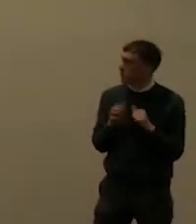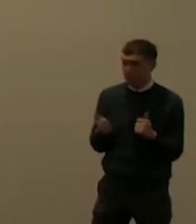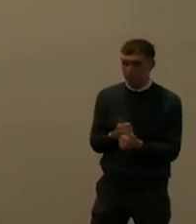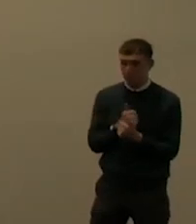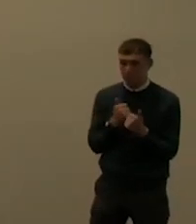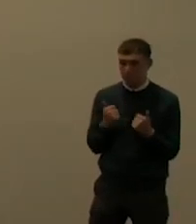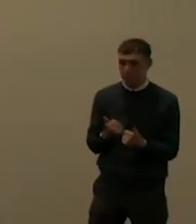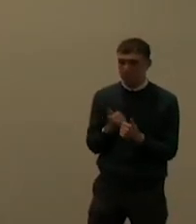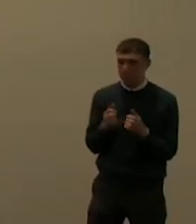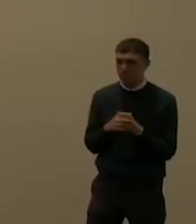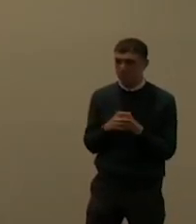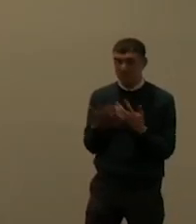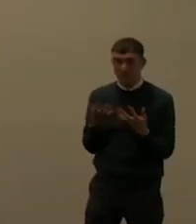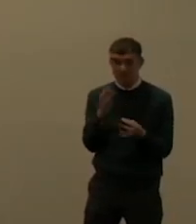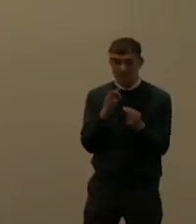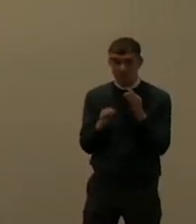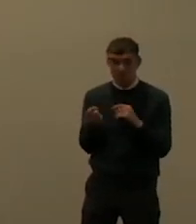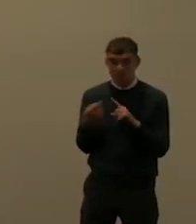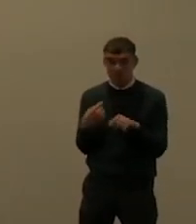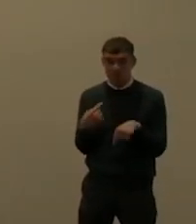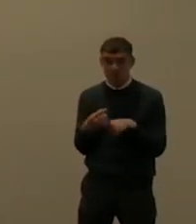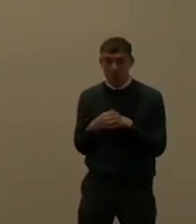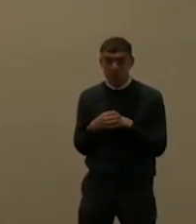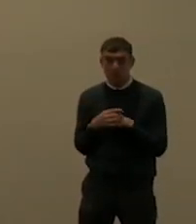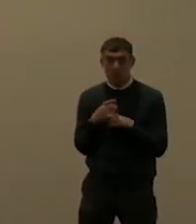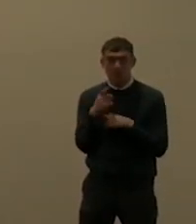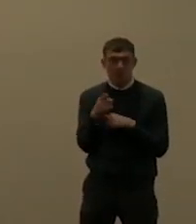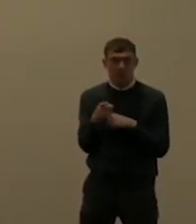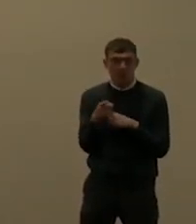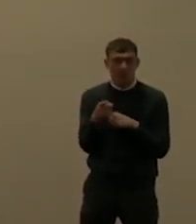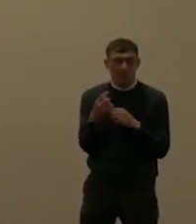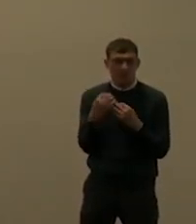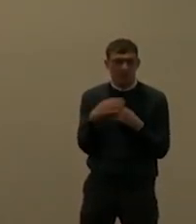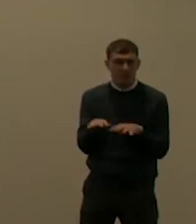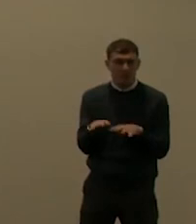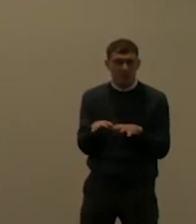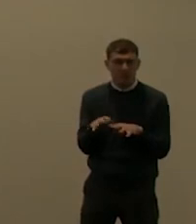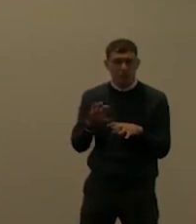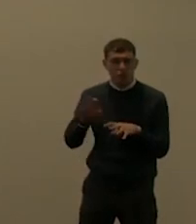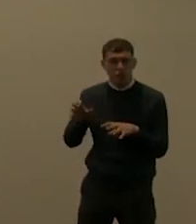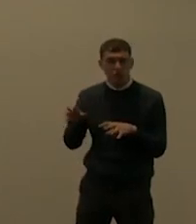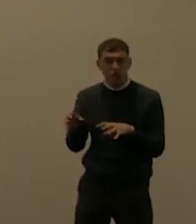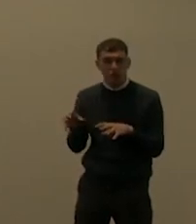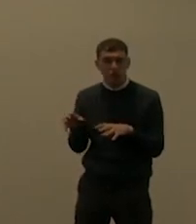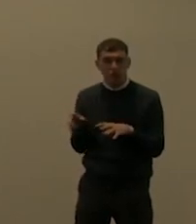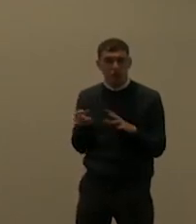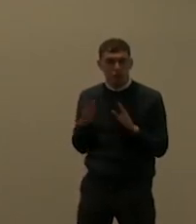Okay, so any questions? If you deploy a VM in another region. Yes.